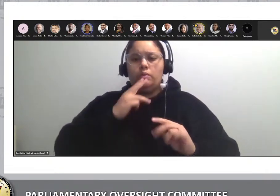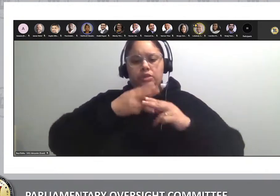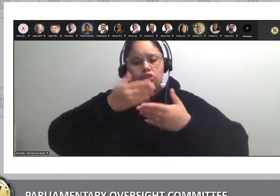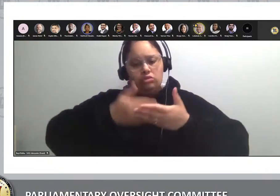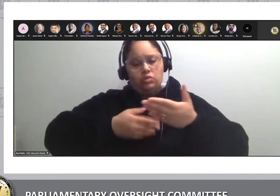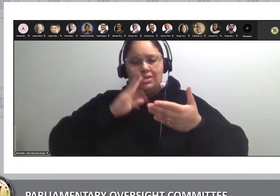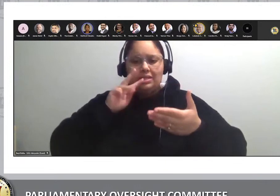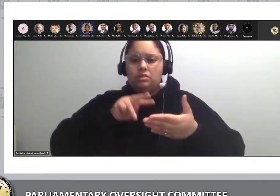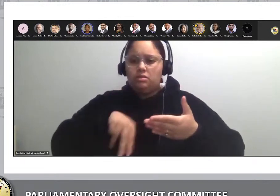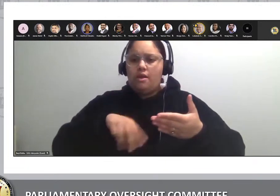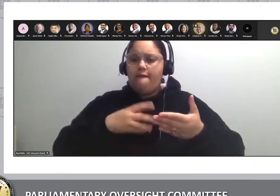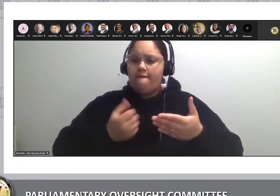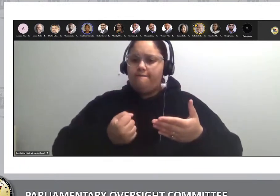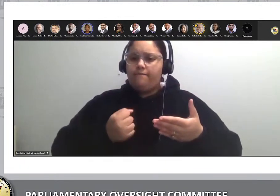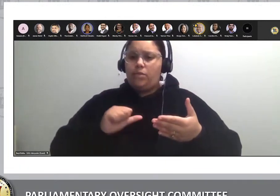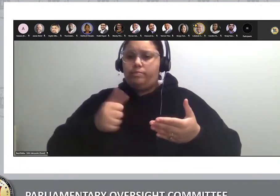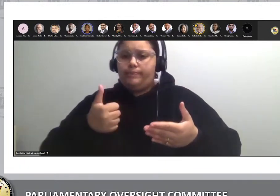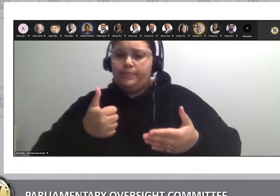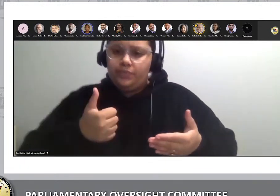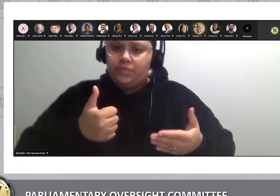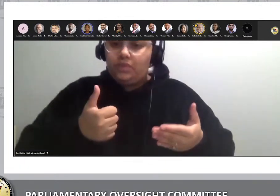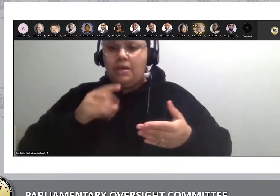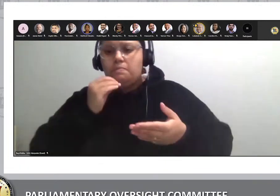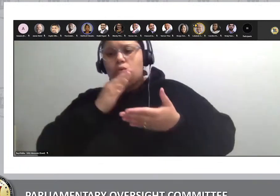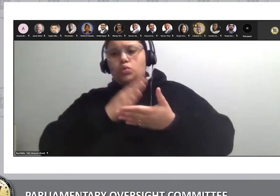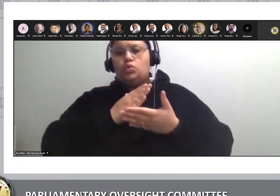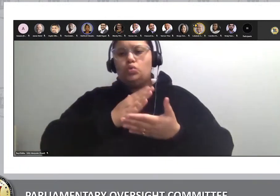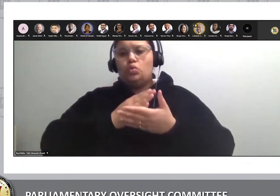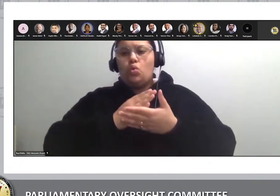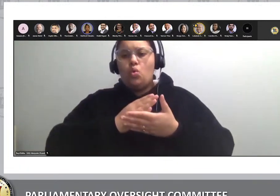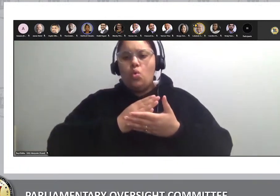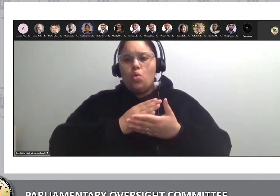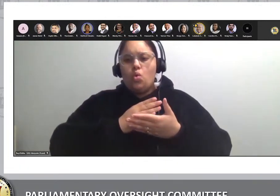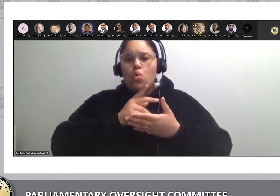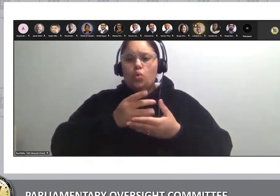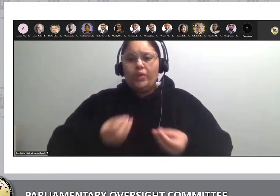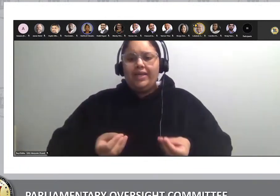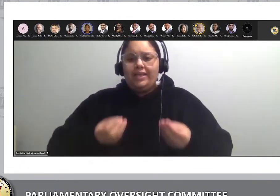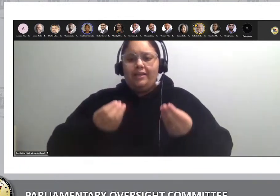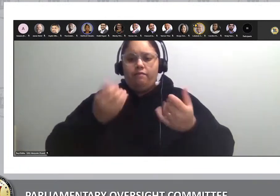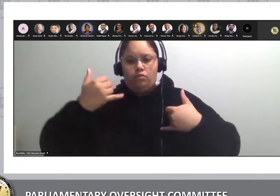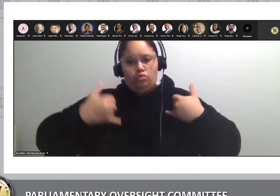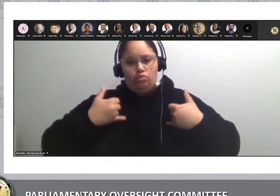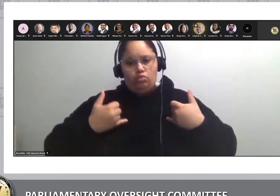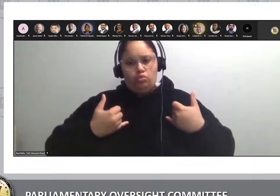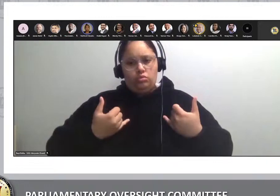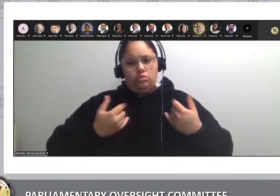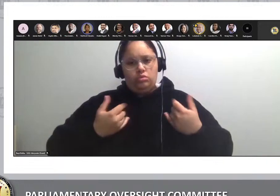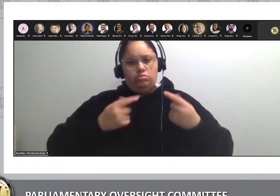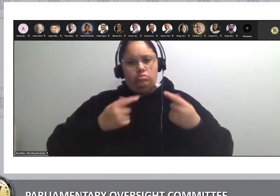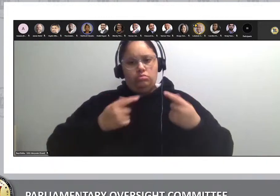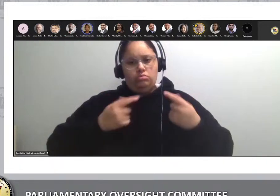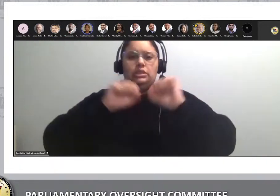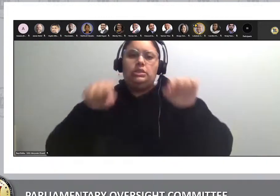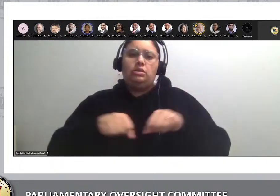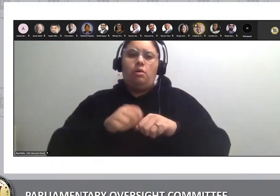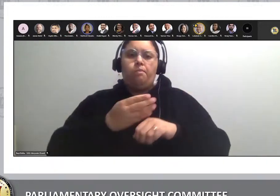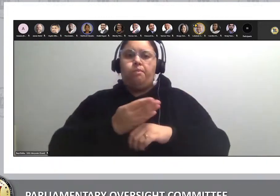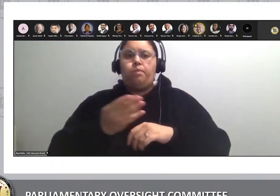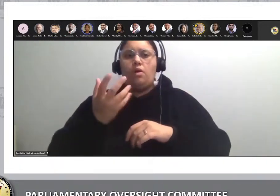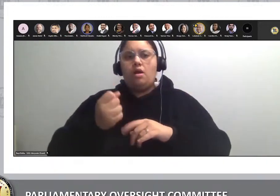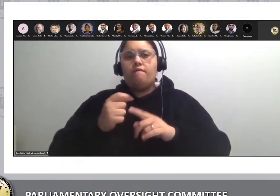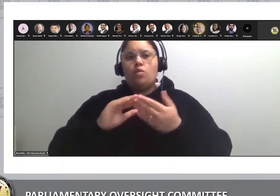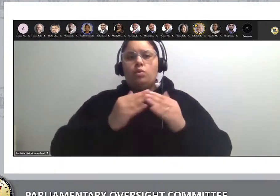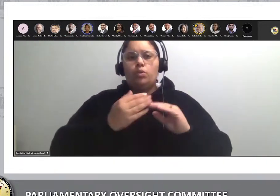see there that you have to make sure that you give joy in the systems that we have in place for